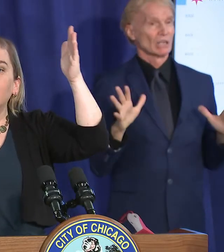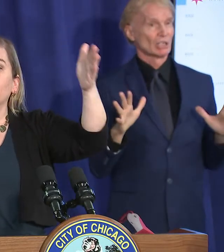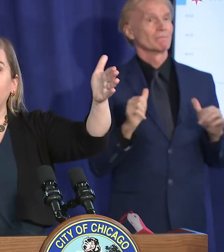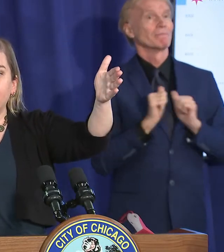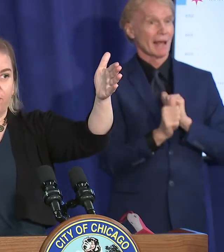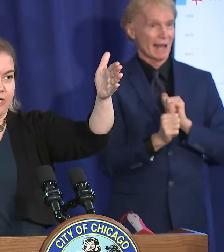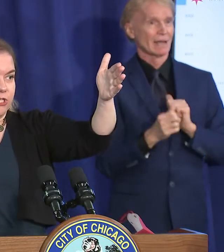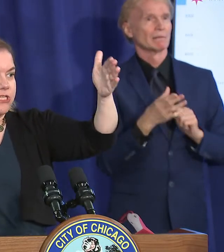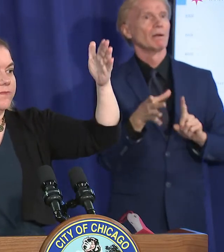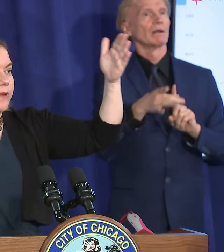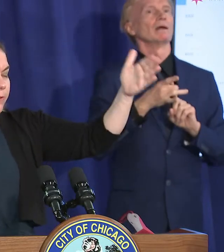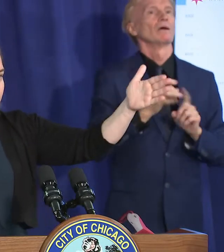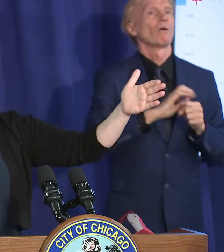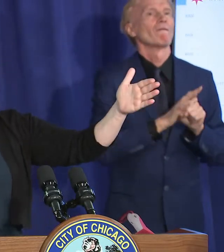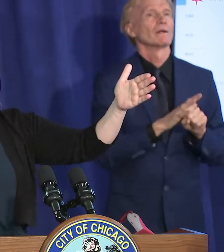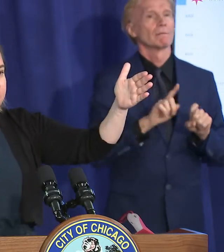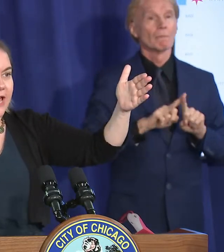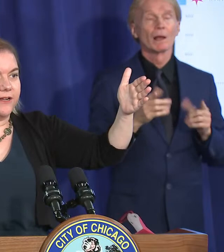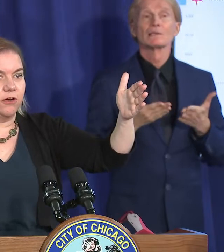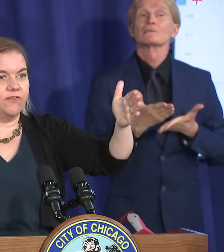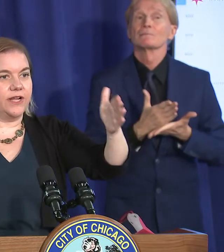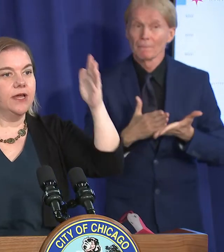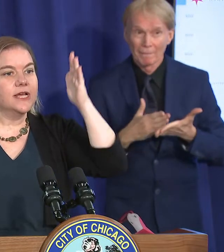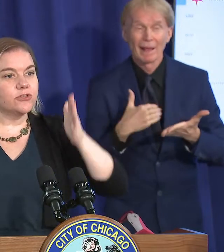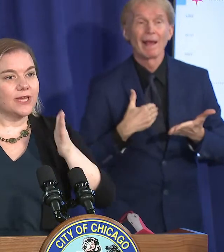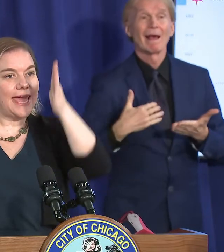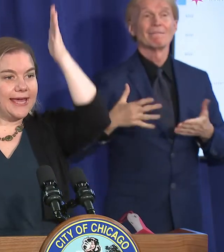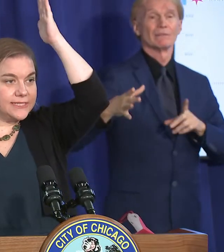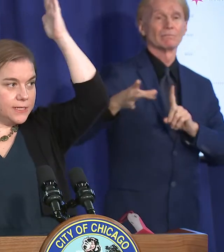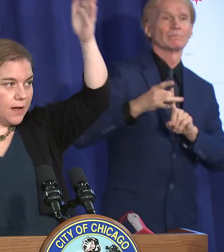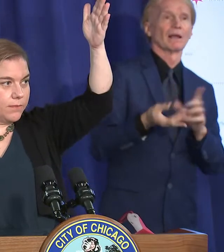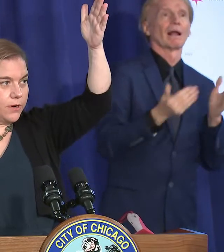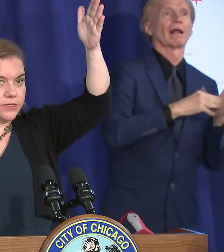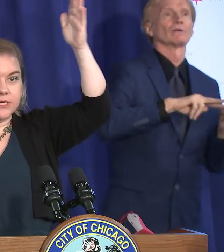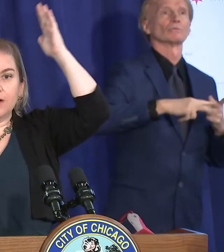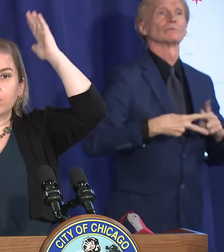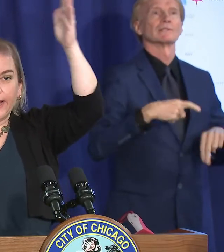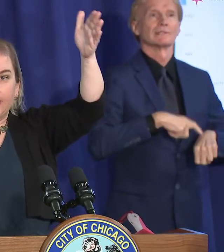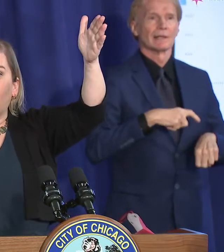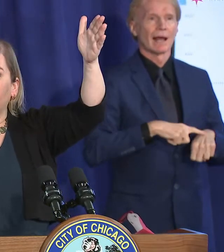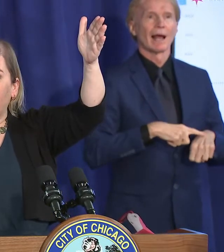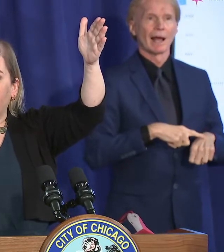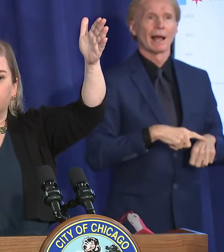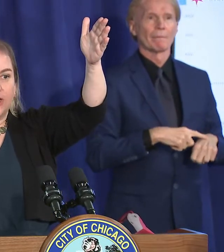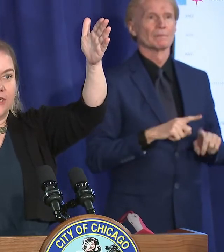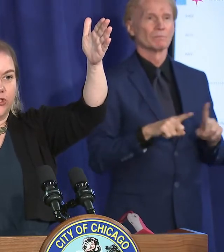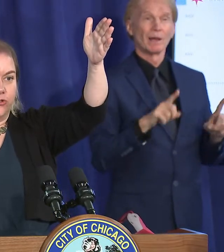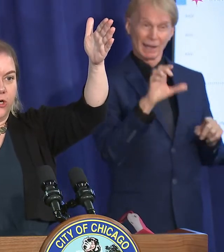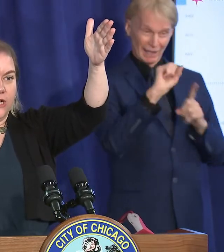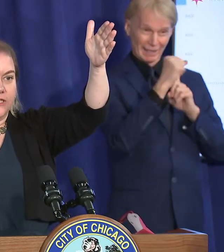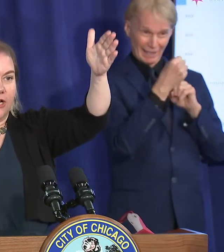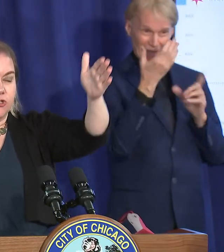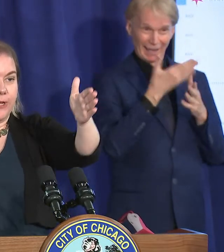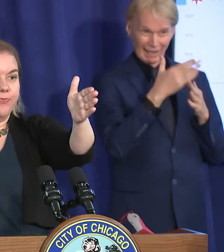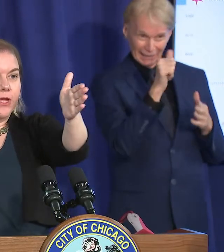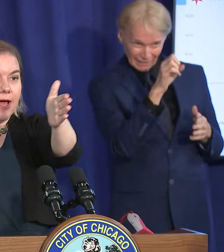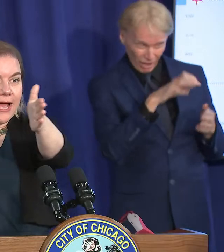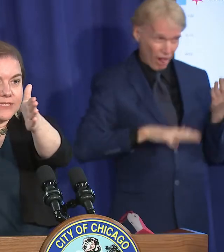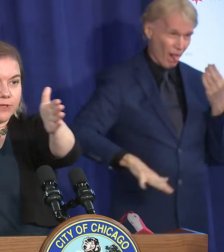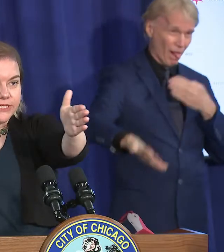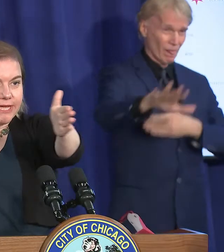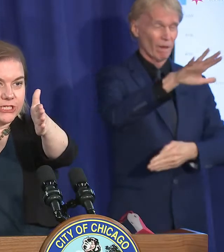cases have been reinfections in people who previously had COVID. So the case numbers breaking all records, and that is true across the